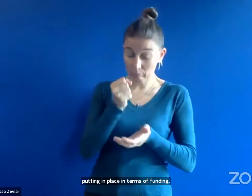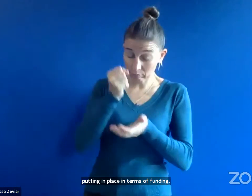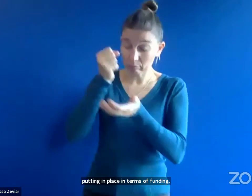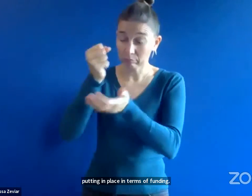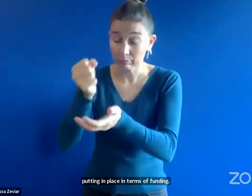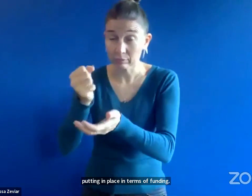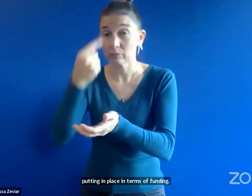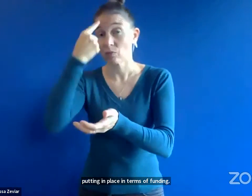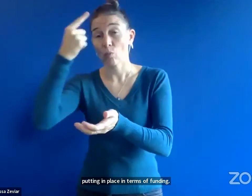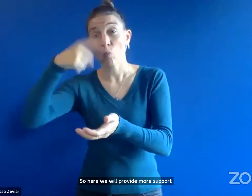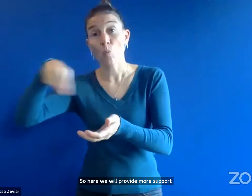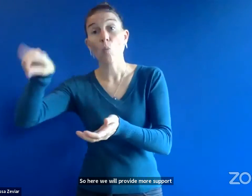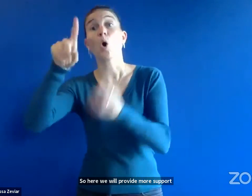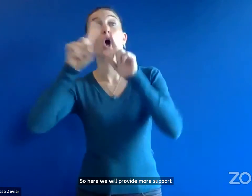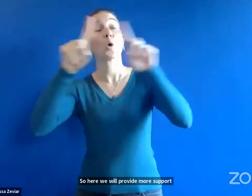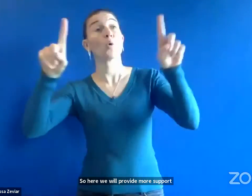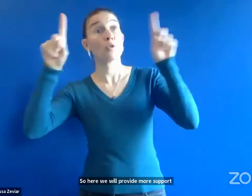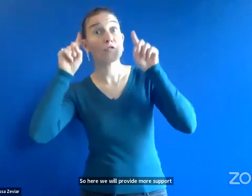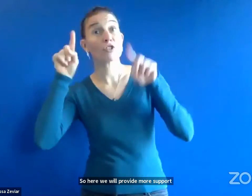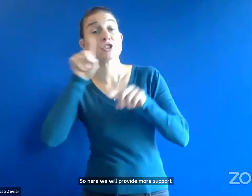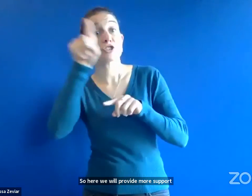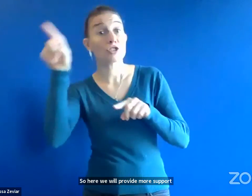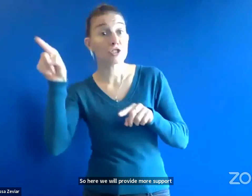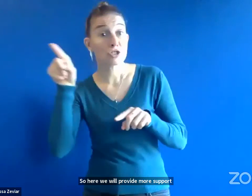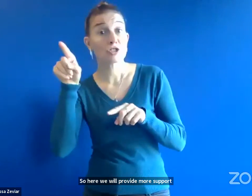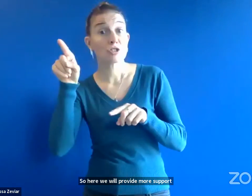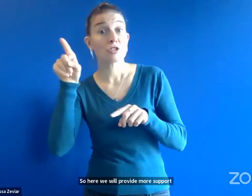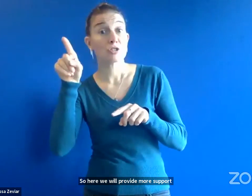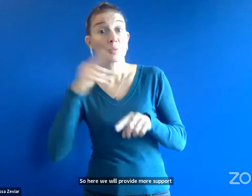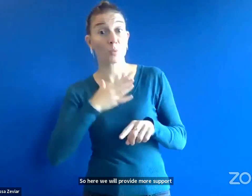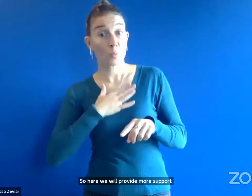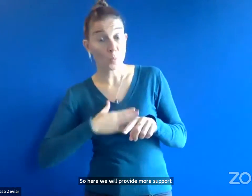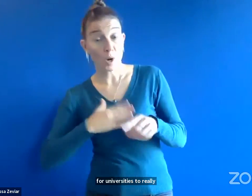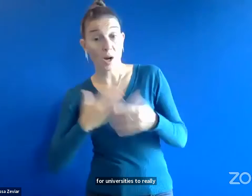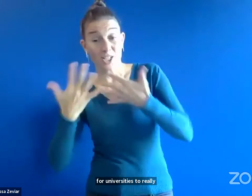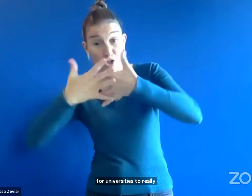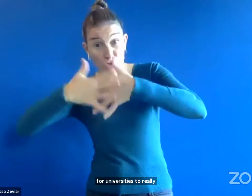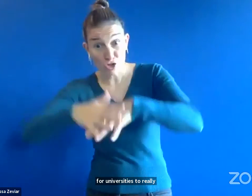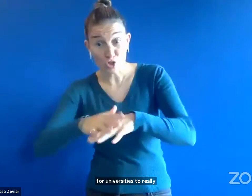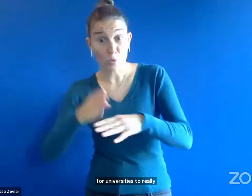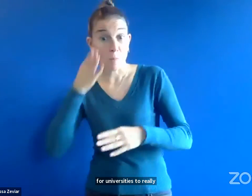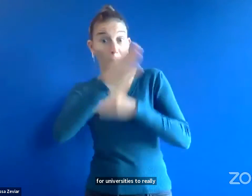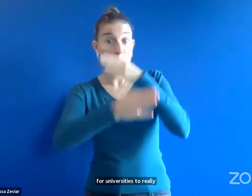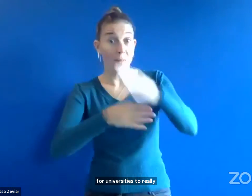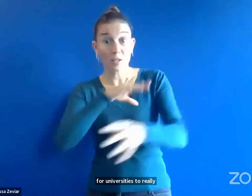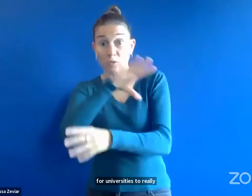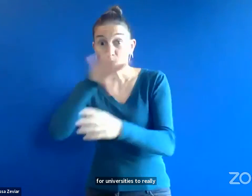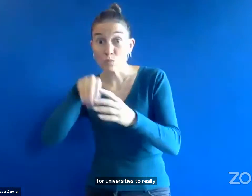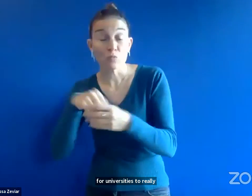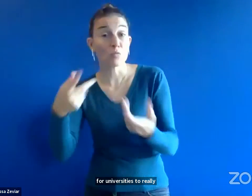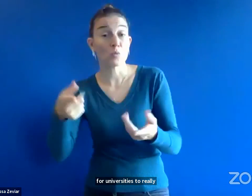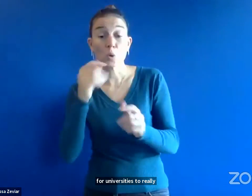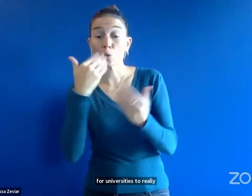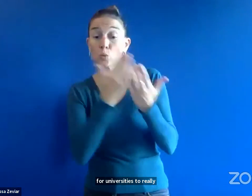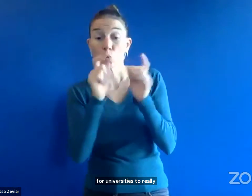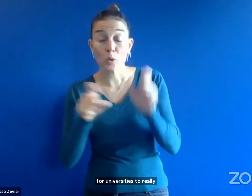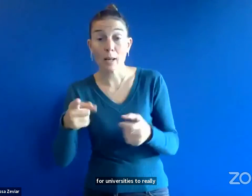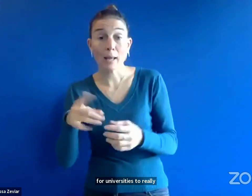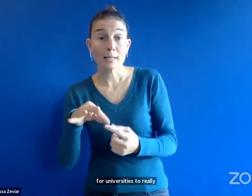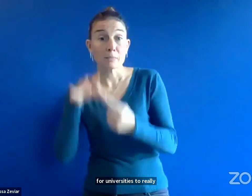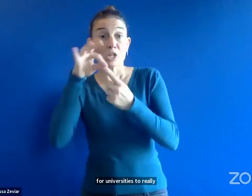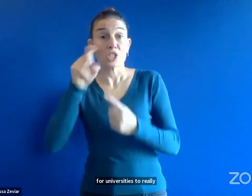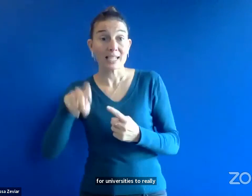for universities to really put in place a structured mobility, let's say, for students with special needs.